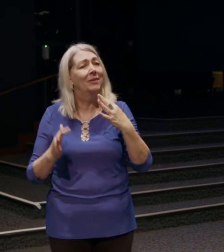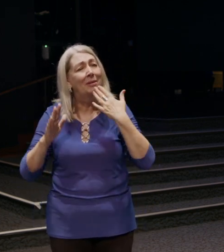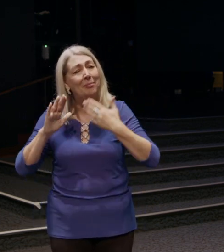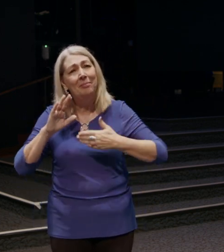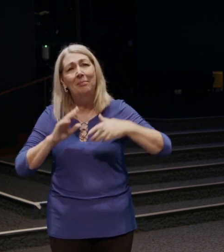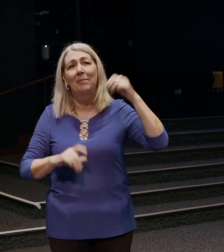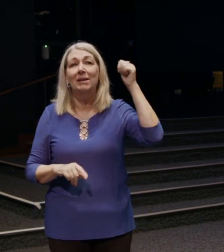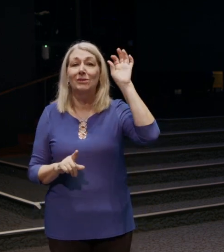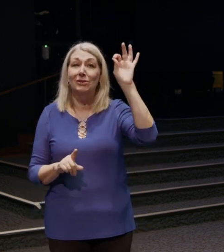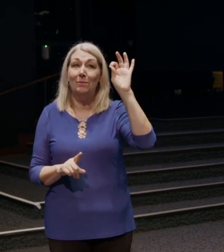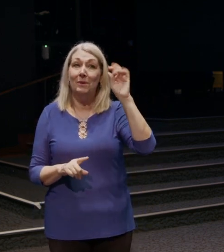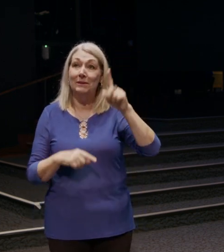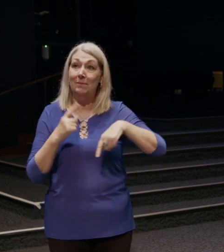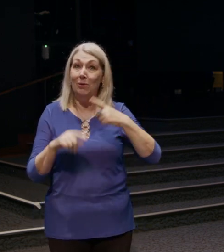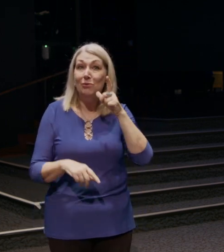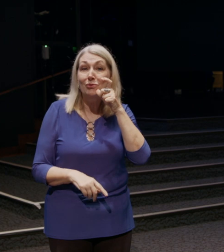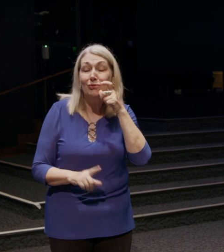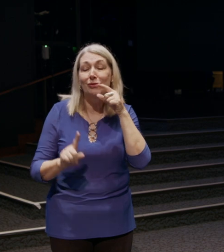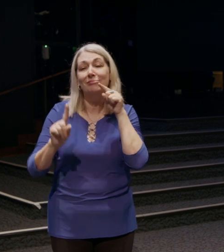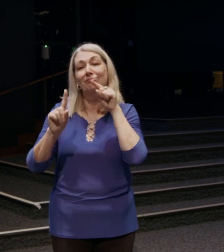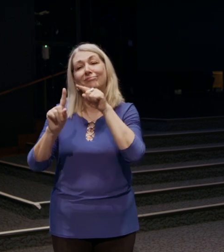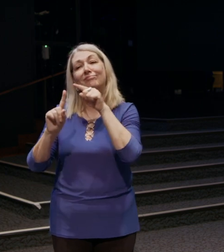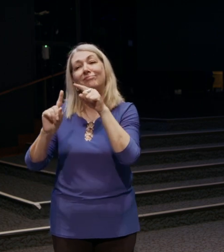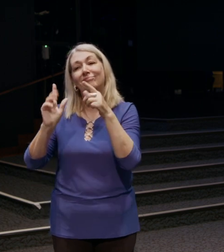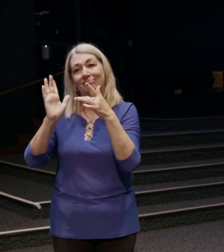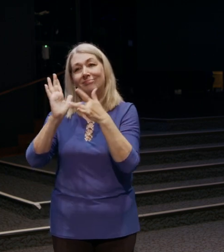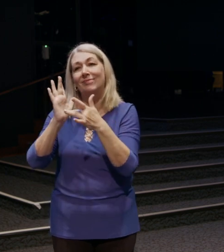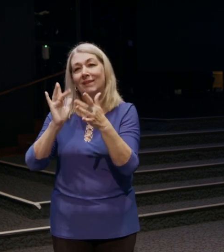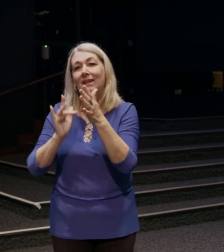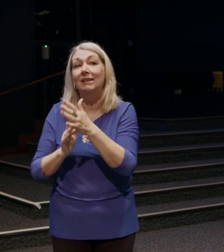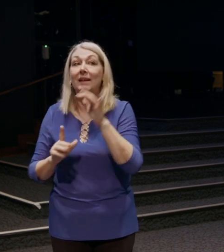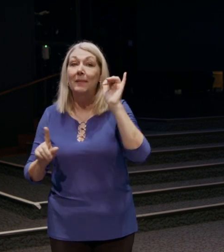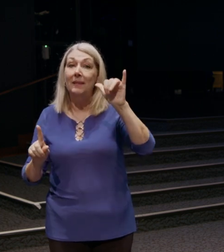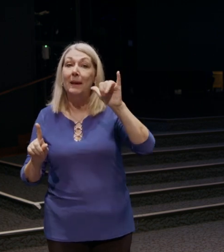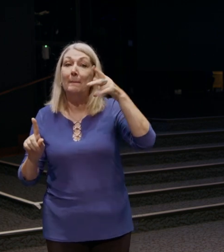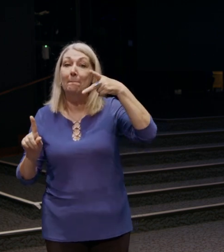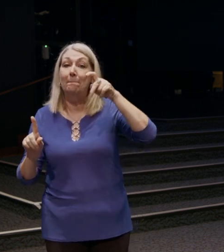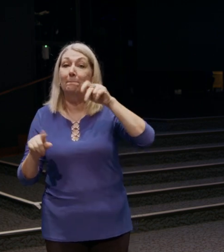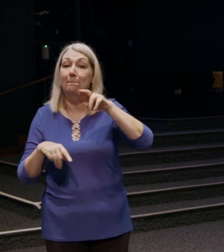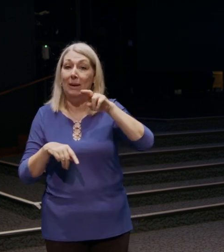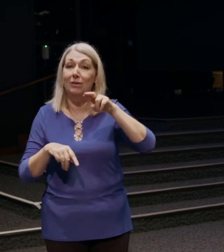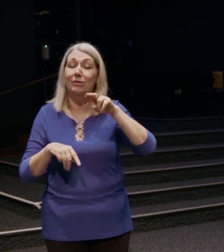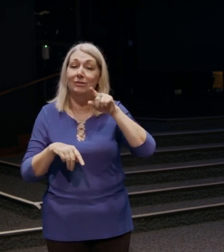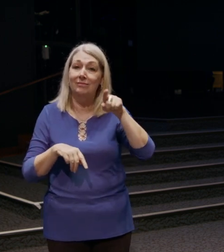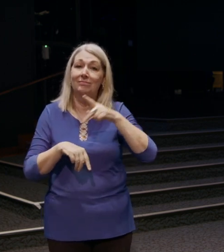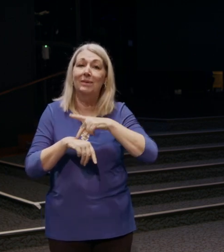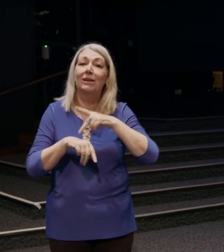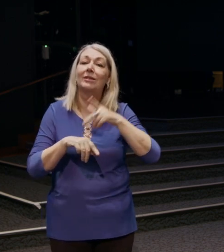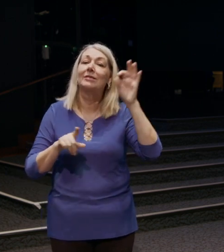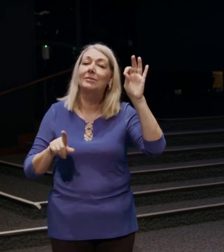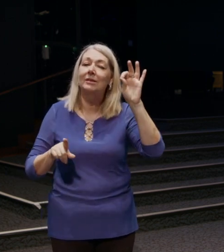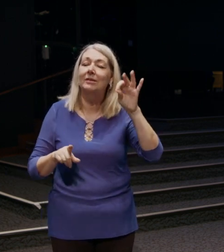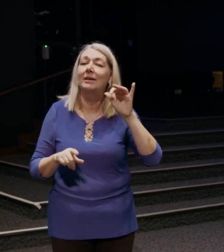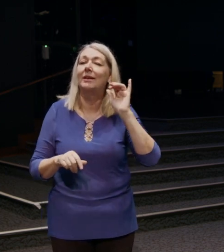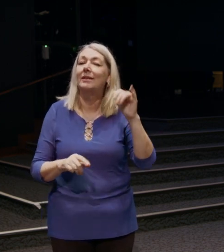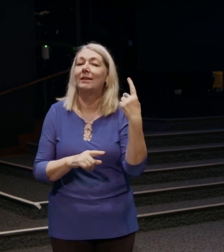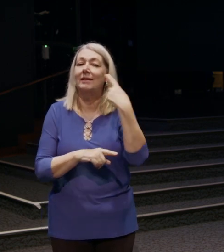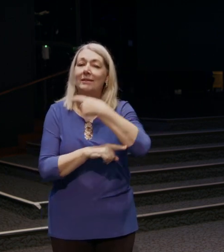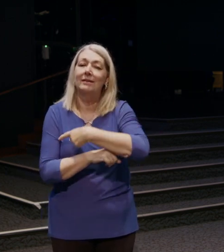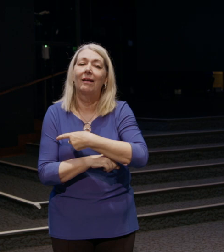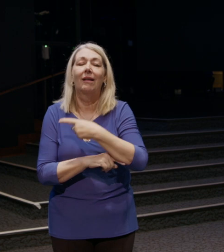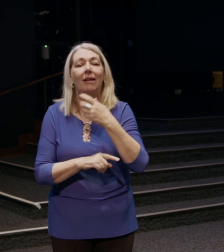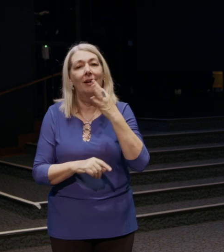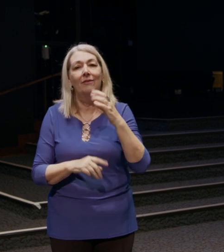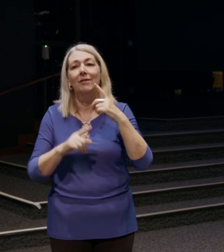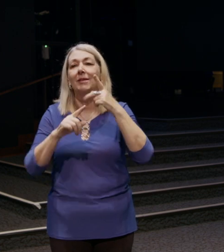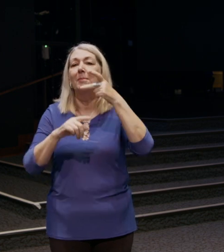sermon about Jesus, the sermon that Peter preached about Jesus on the day of Pentecost.